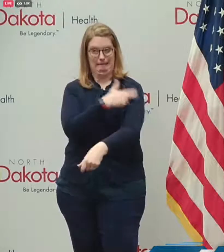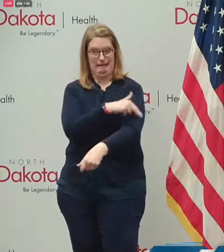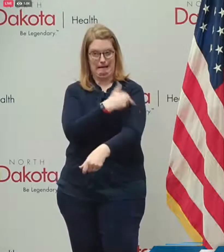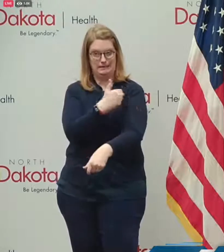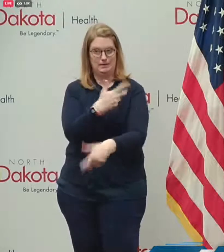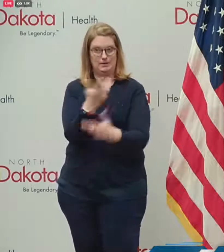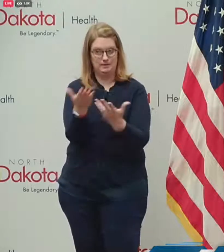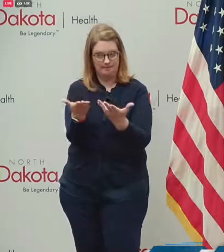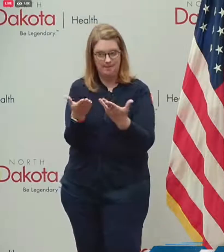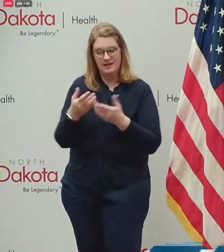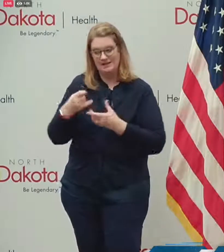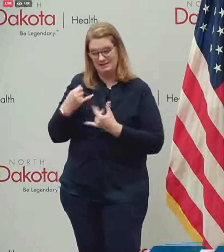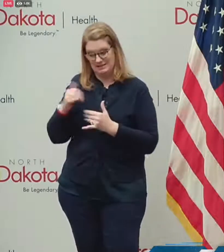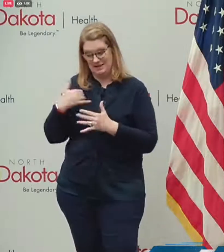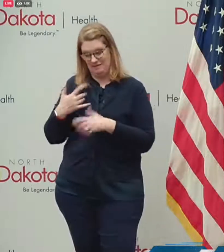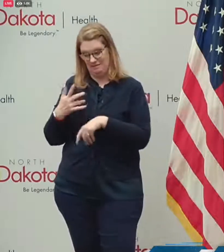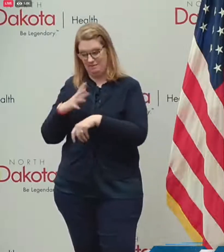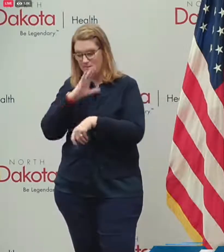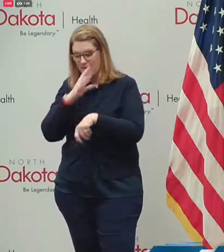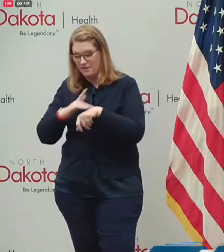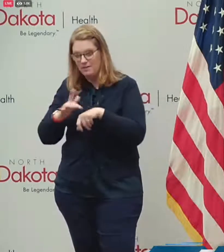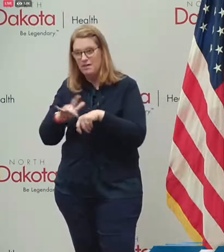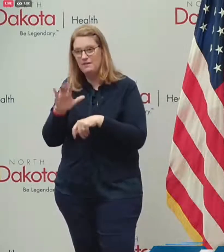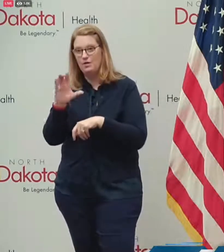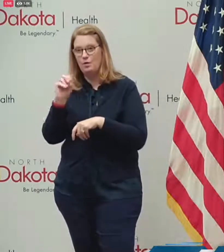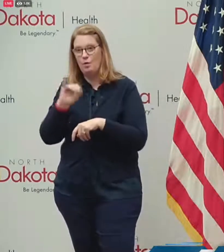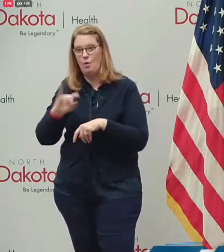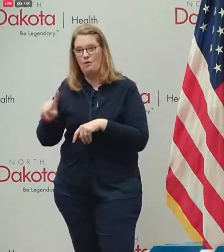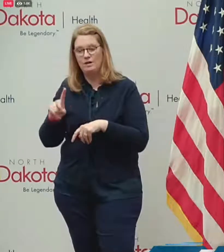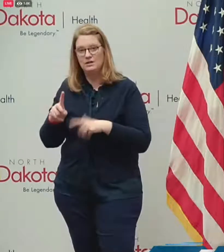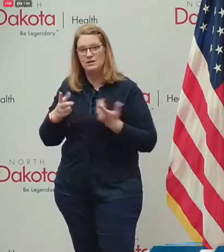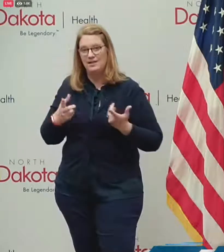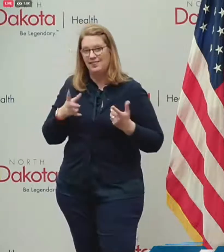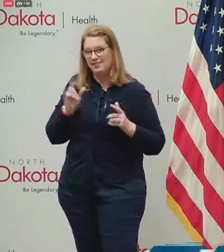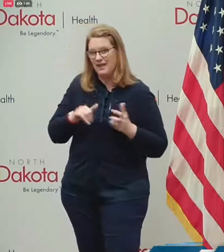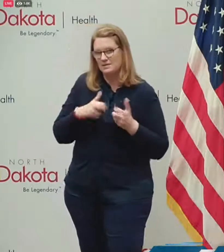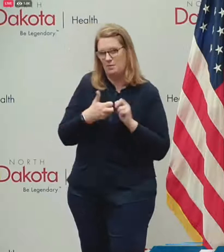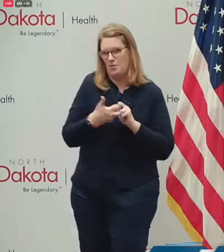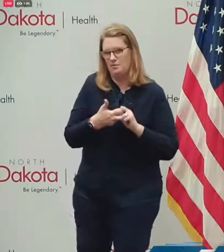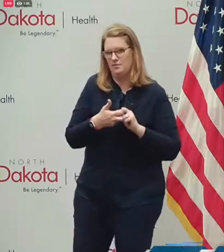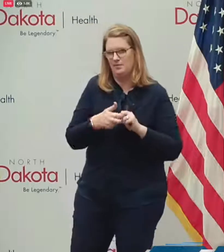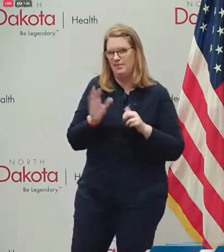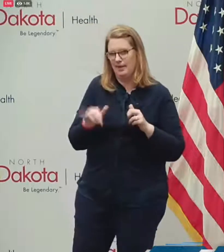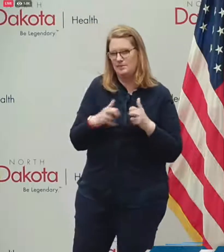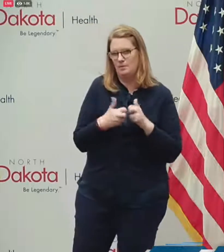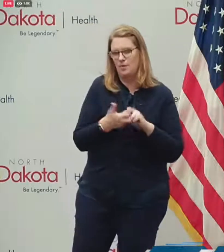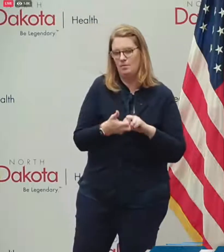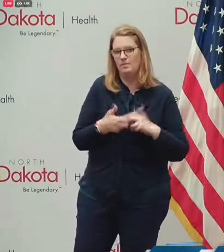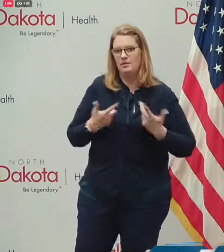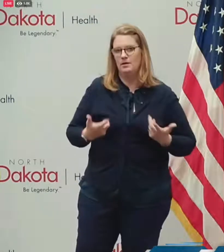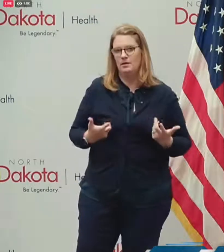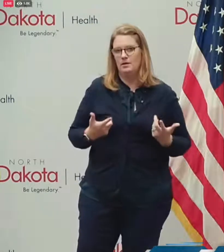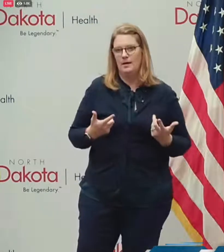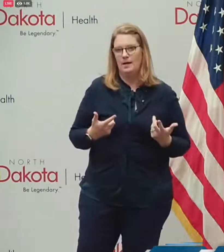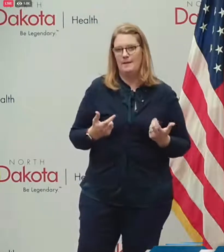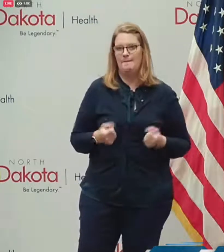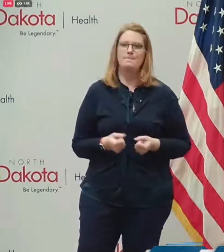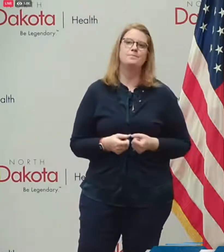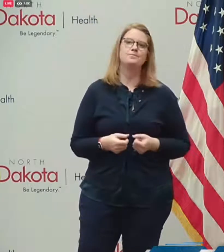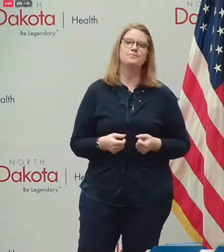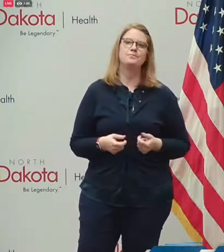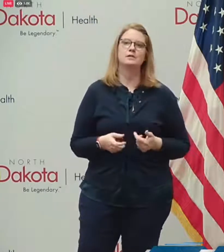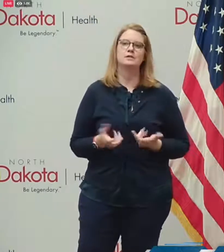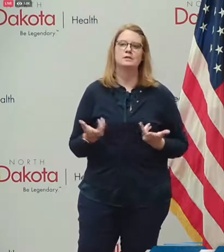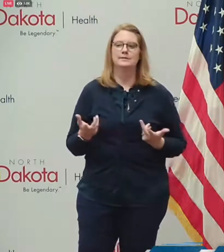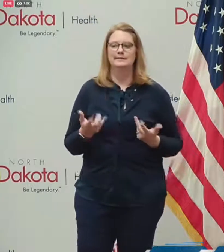non-COVID stuff, and then still have the capacity for COVID? So that's the problem we're working, and we're working through this backlog,